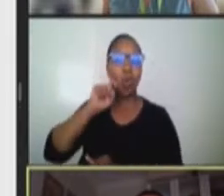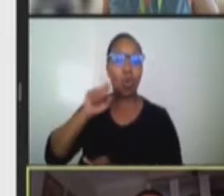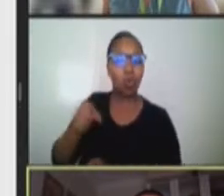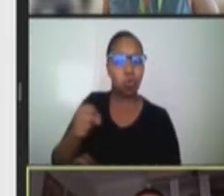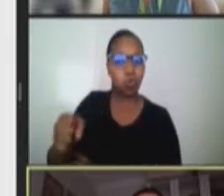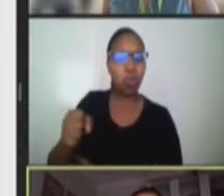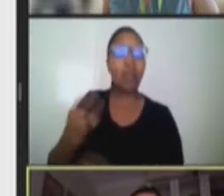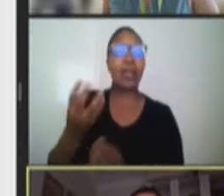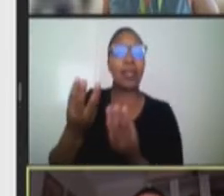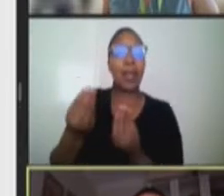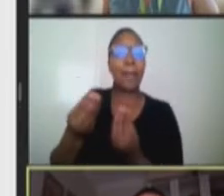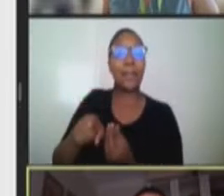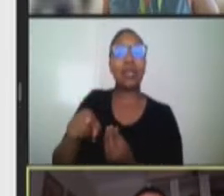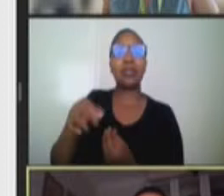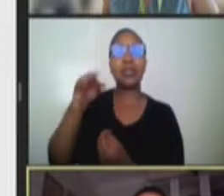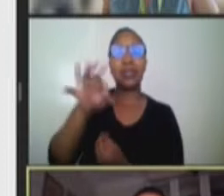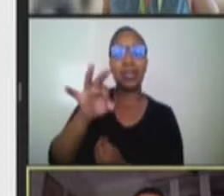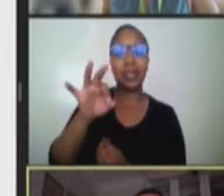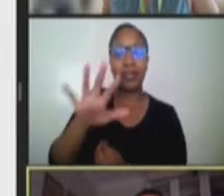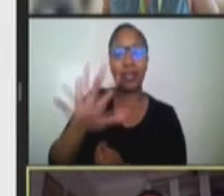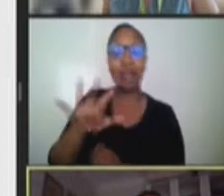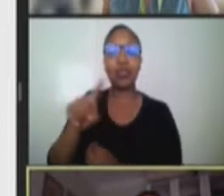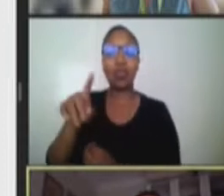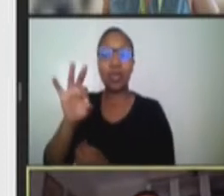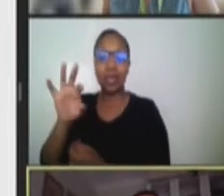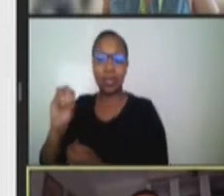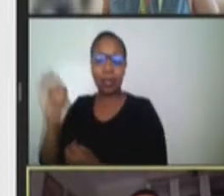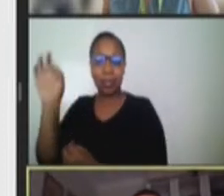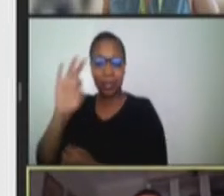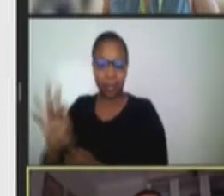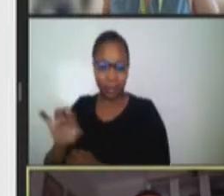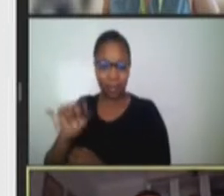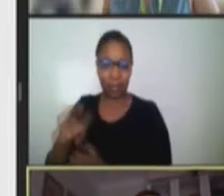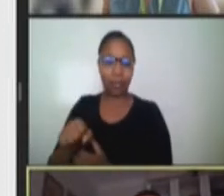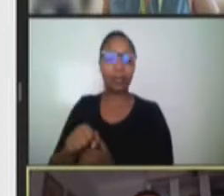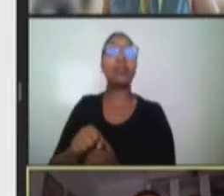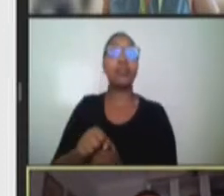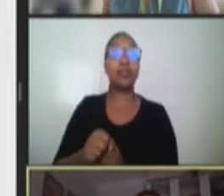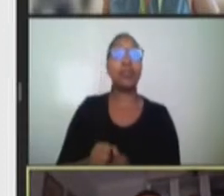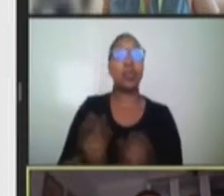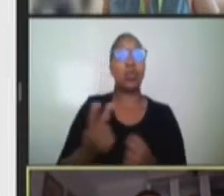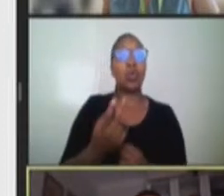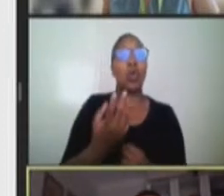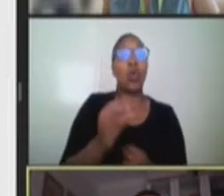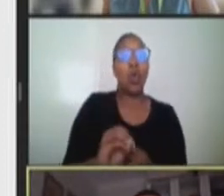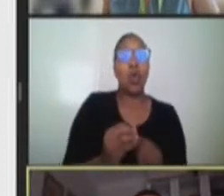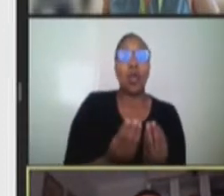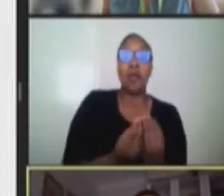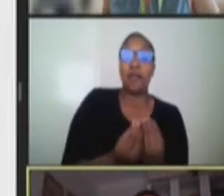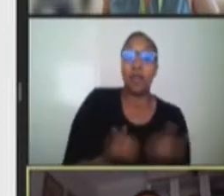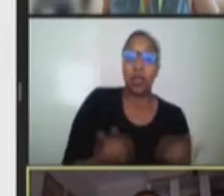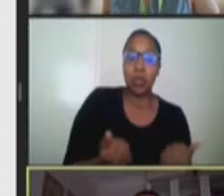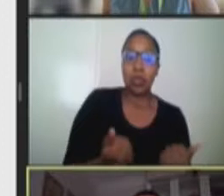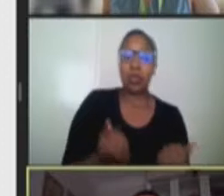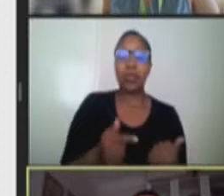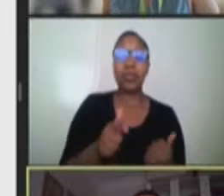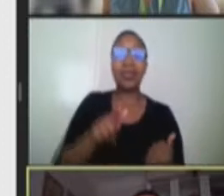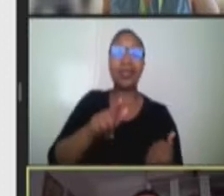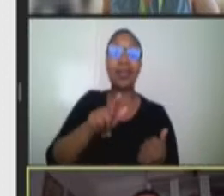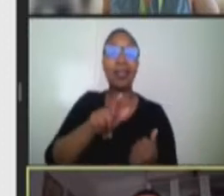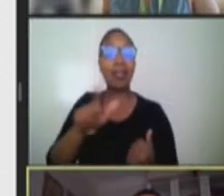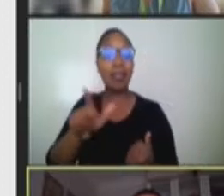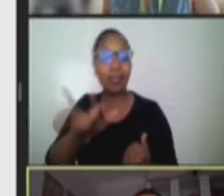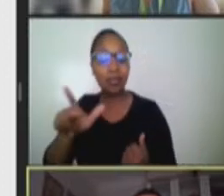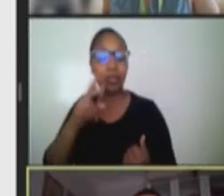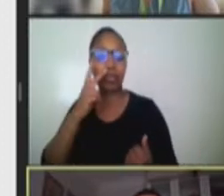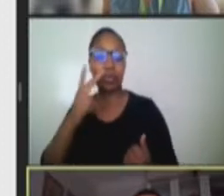is what we've seen across the rest of the pandemic. There's been very few deaths, just 8 deaths thus far, but you can see most of the deaths have